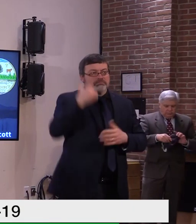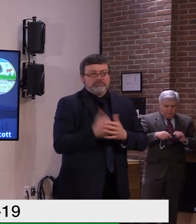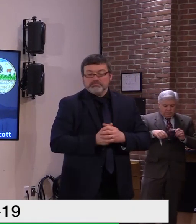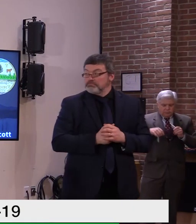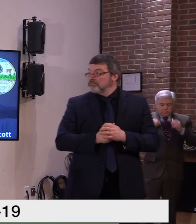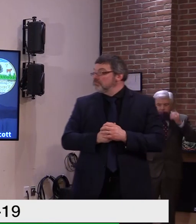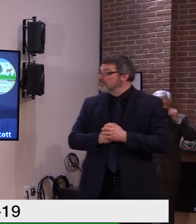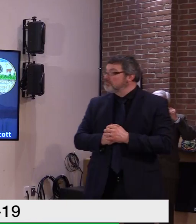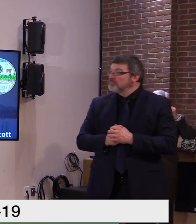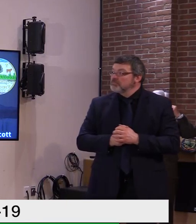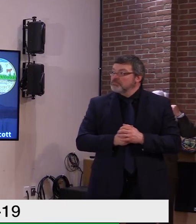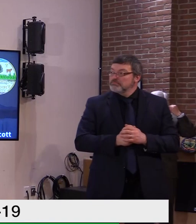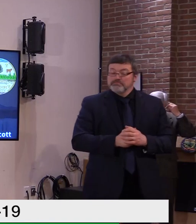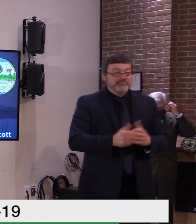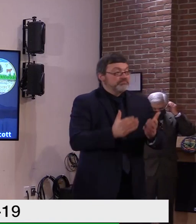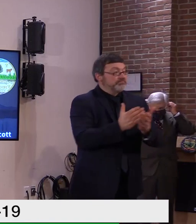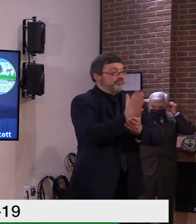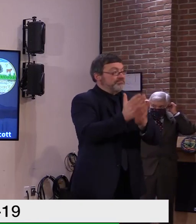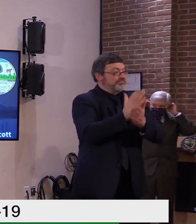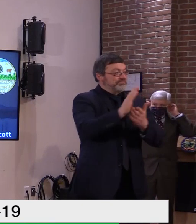Thank you, Secretary Smith. And